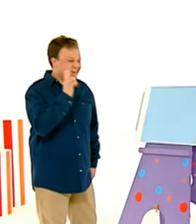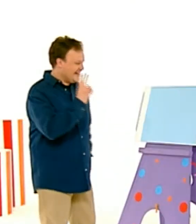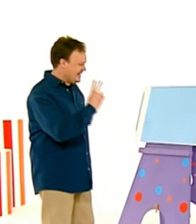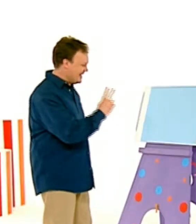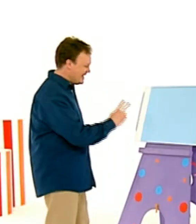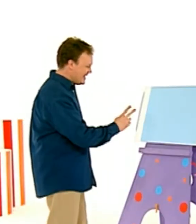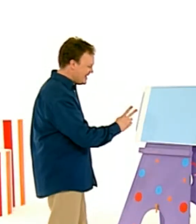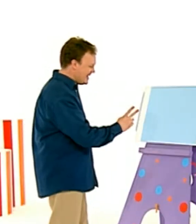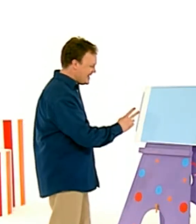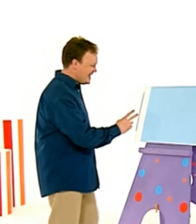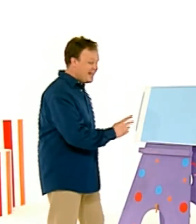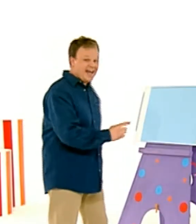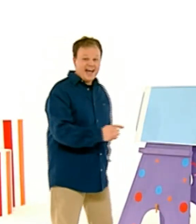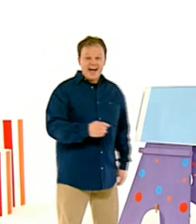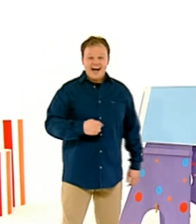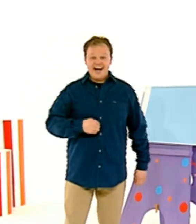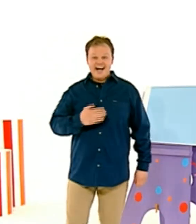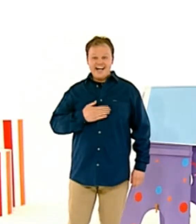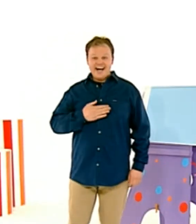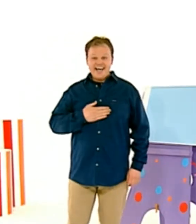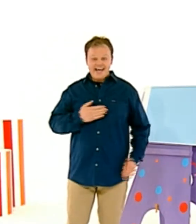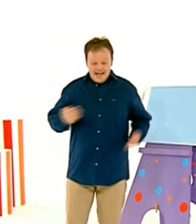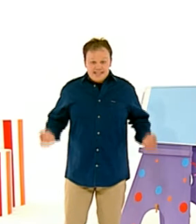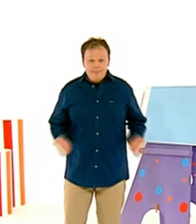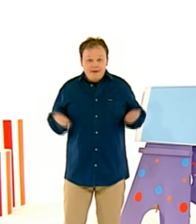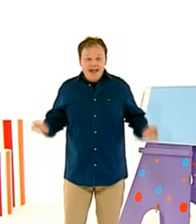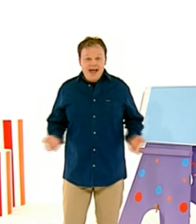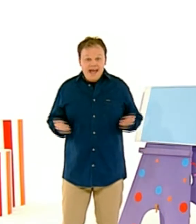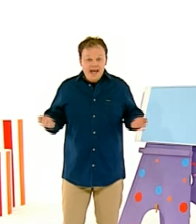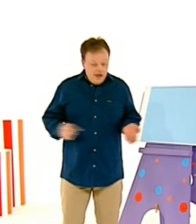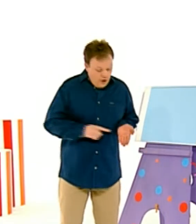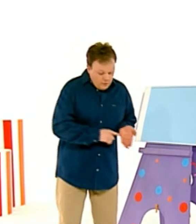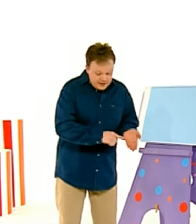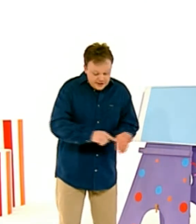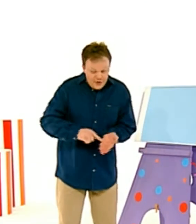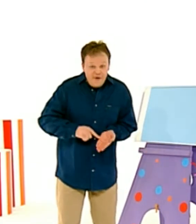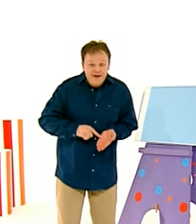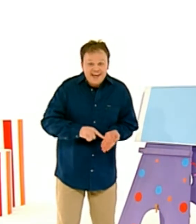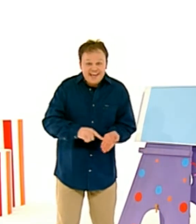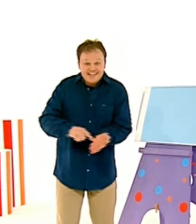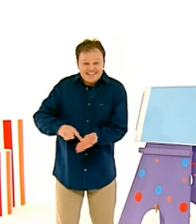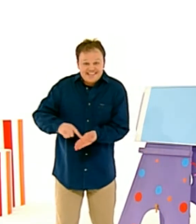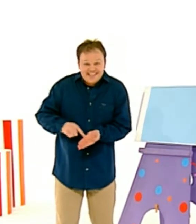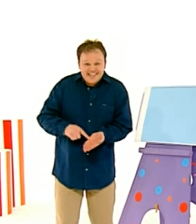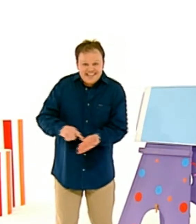Look. I like to play with toys.